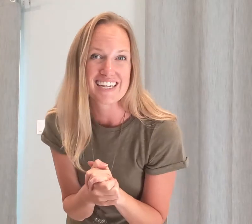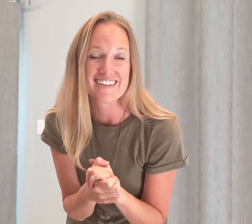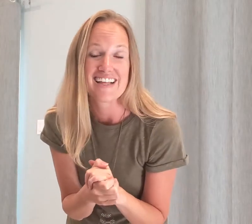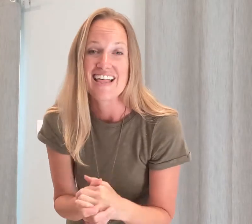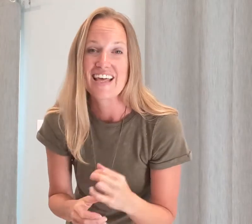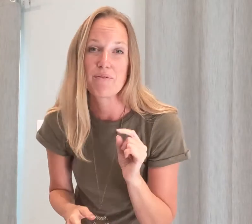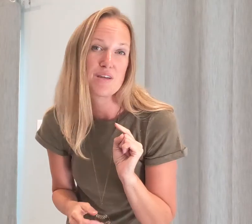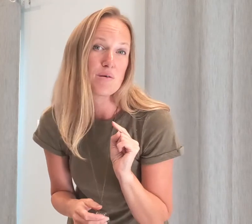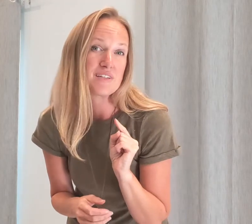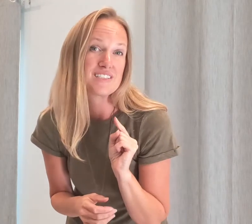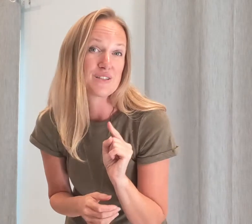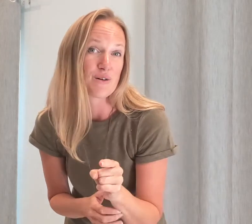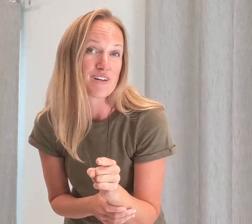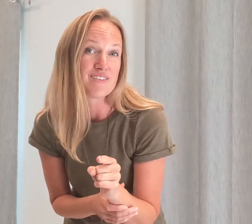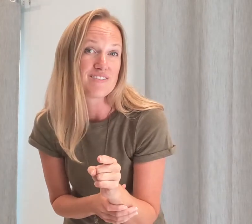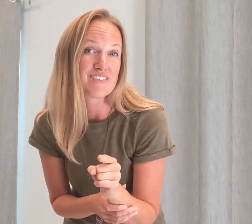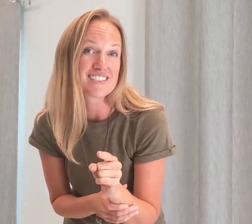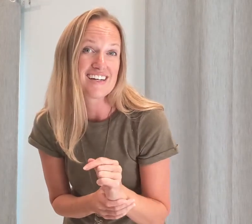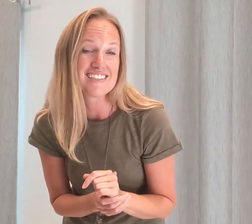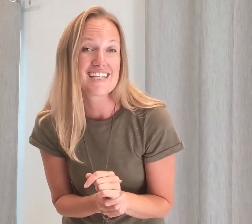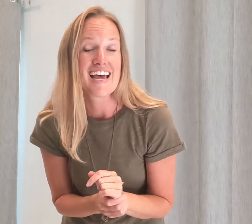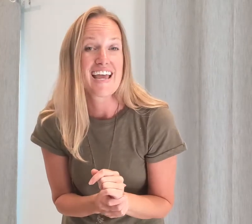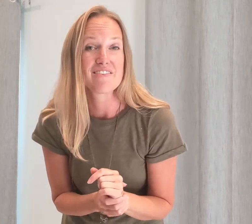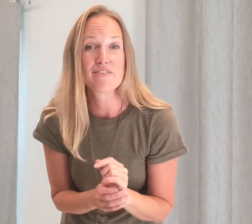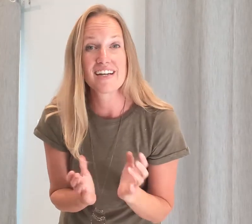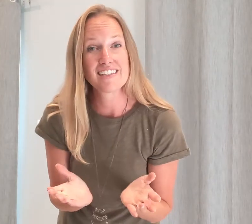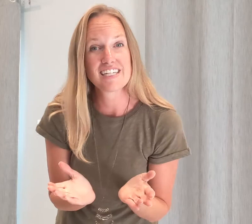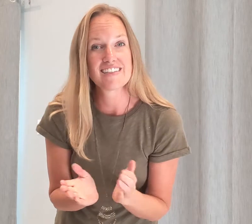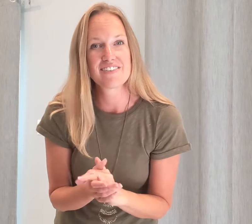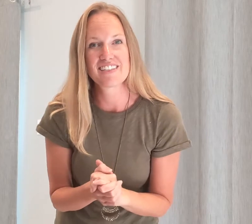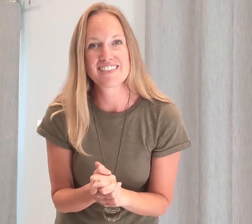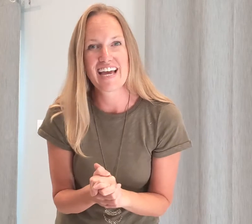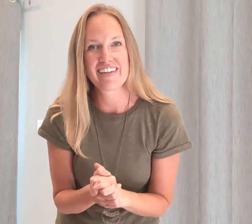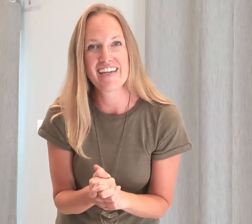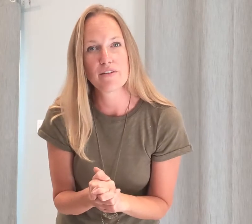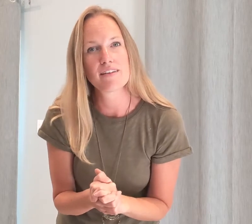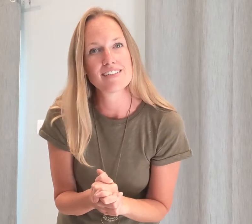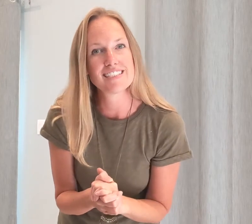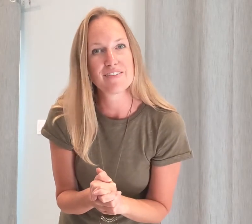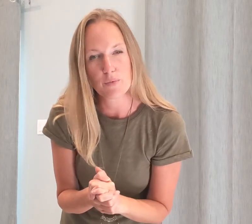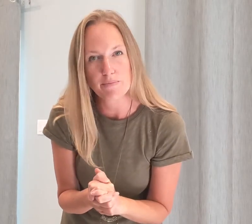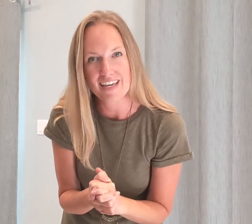channel. That way you won't miss your favorite songs. And if you're finding the channel difficult to navigate, you can always check out the website,